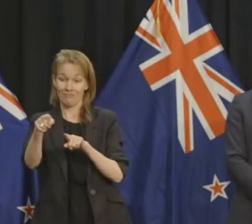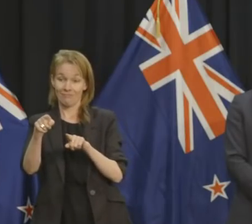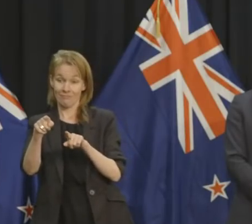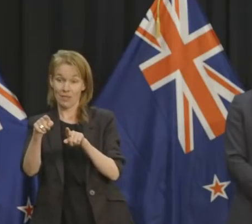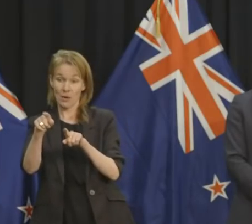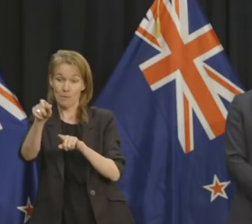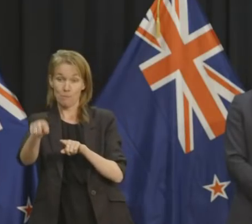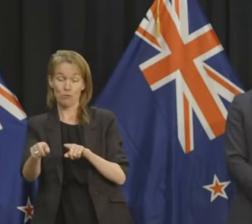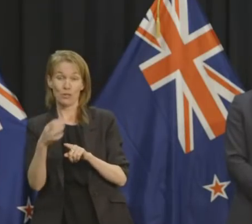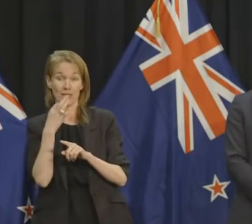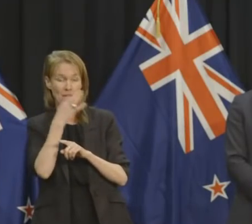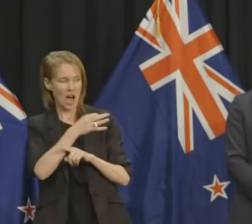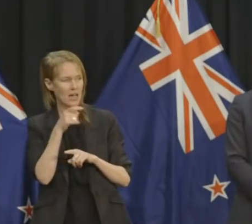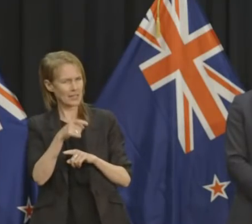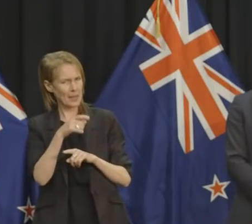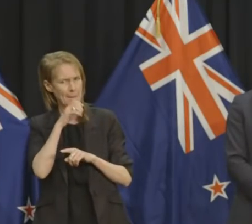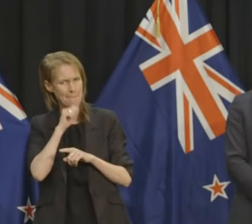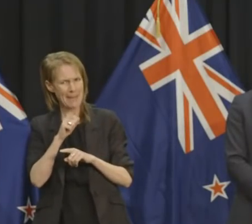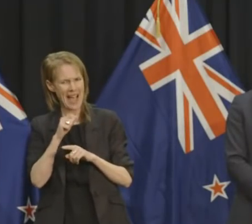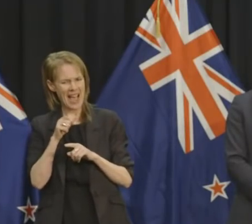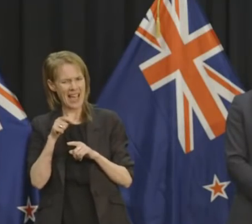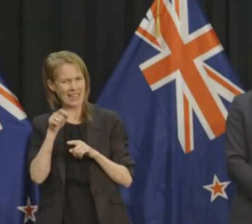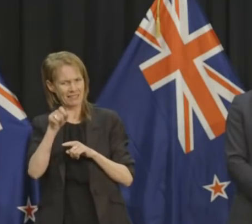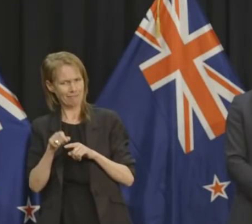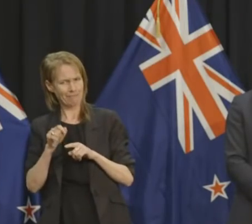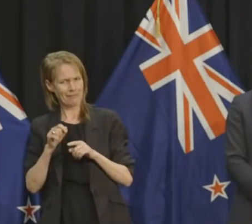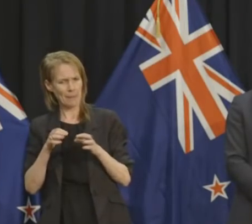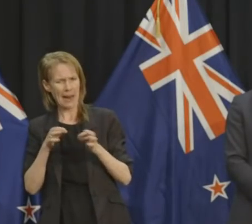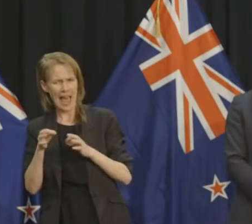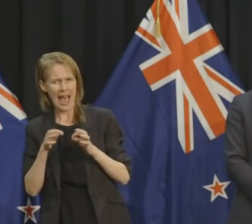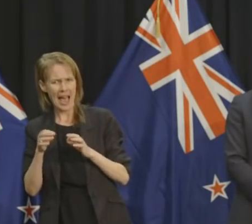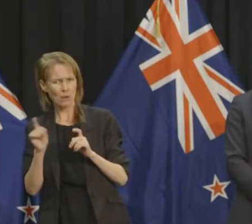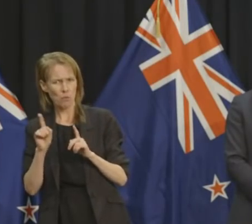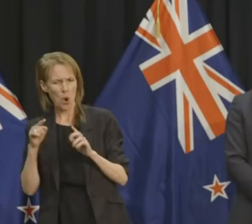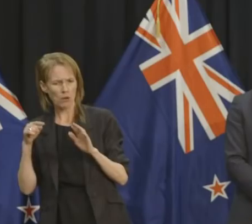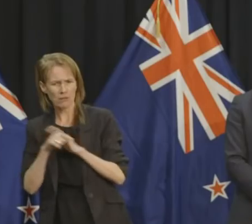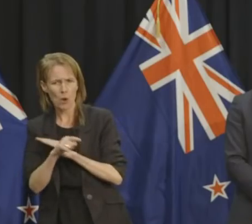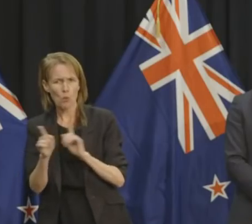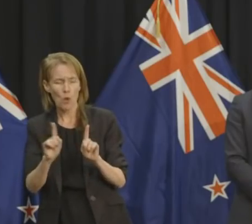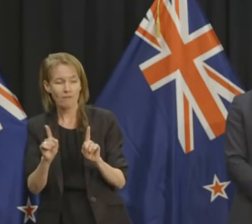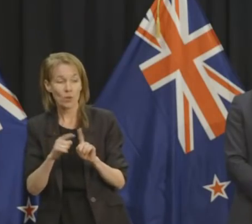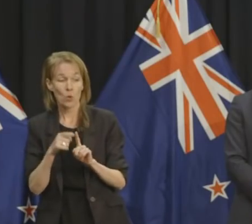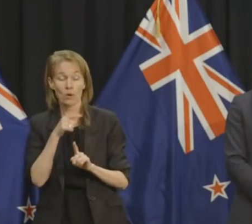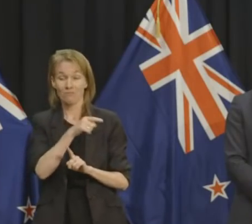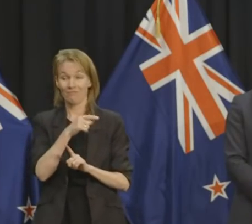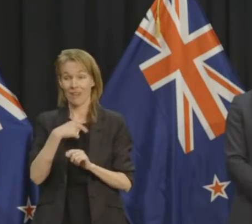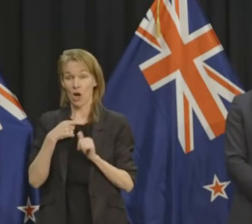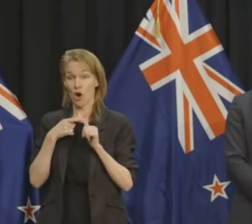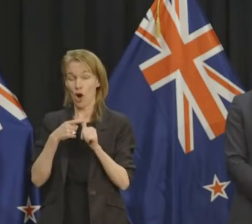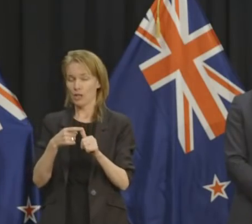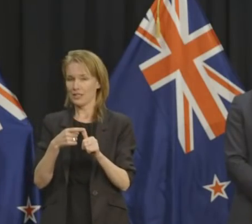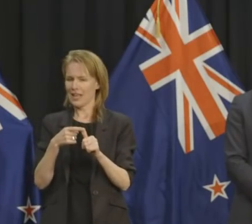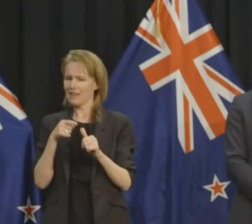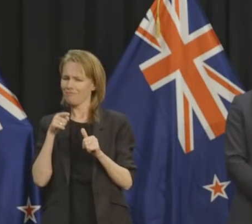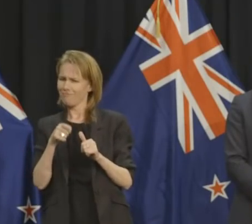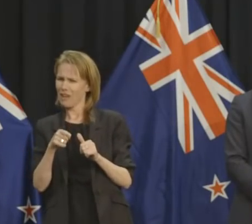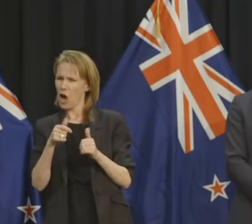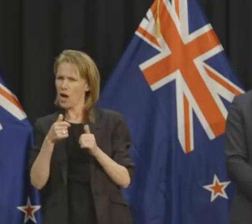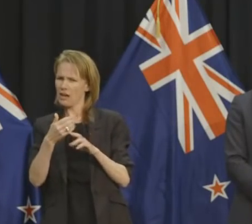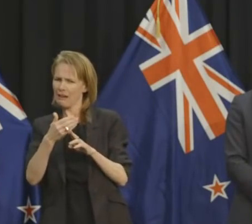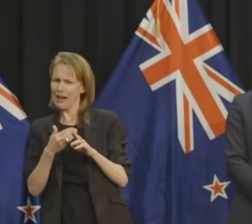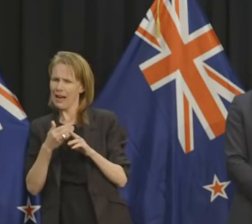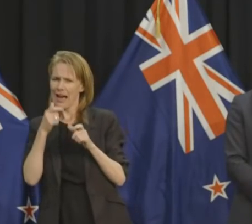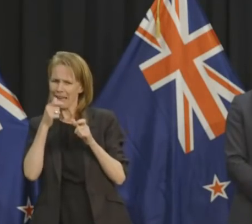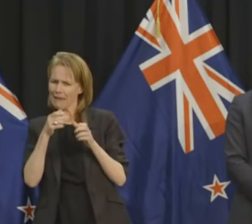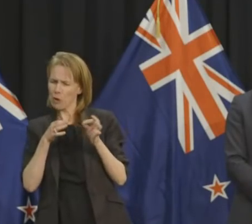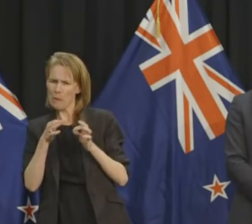have in the follow-up certainly looks like it was a spur-of-the-moment idea. He didn't look like he had been prepared to leave, and so once again, these